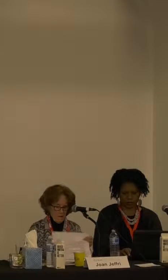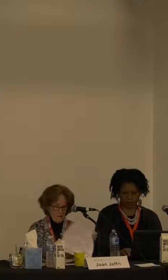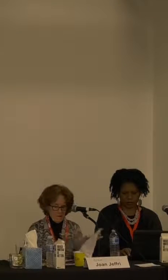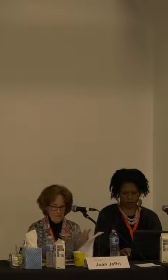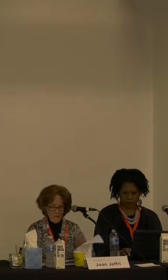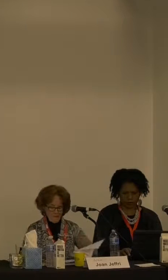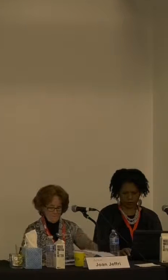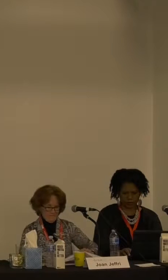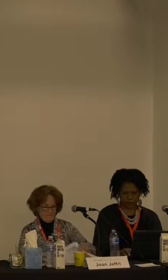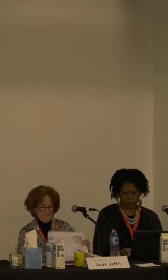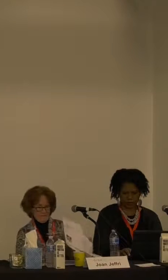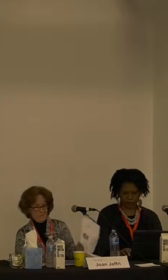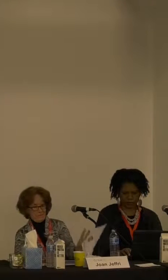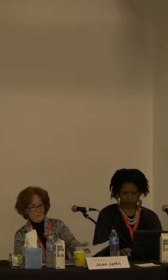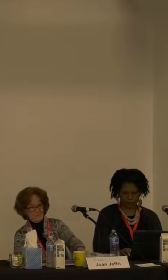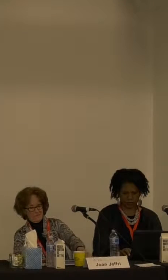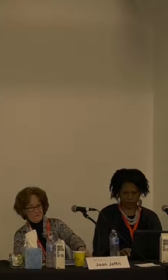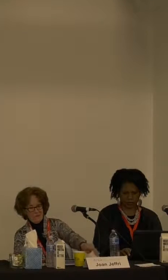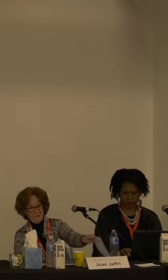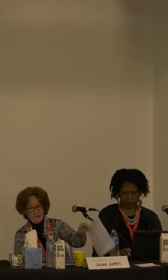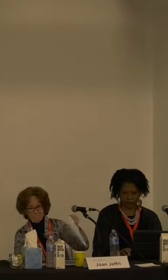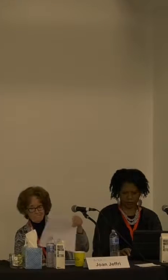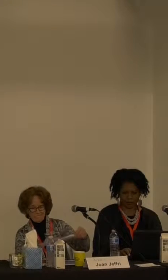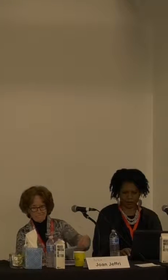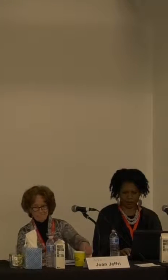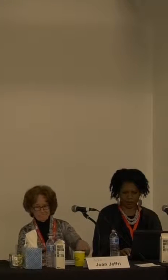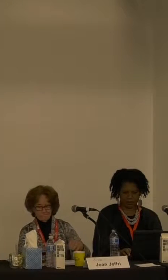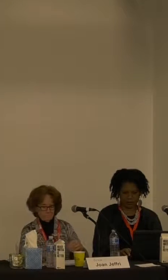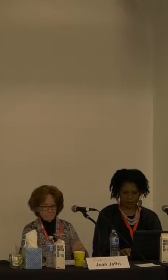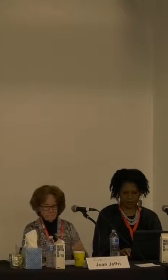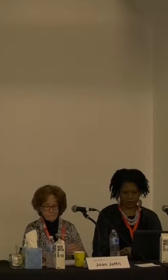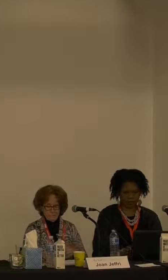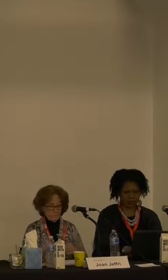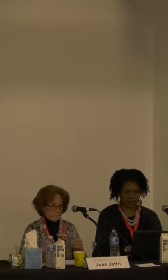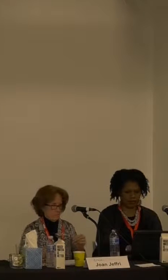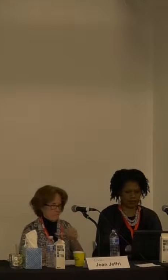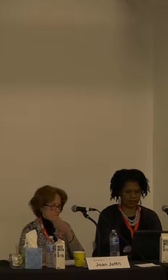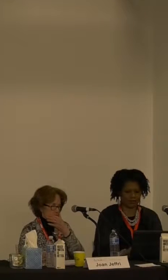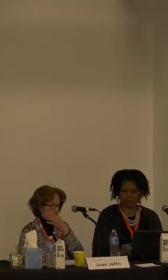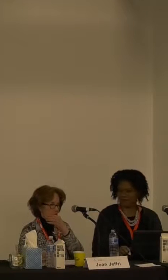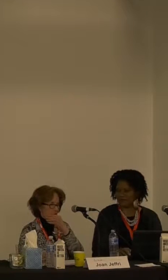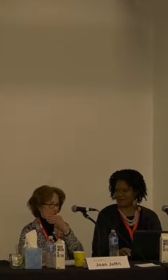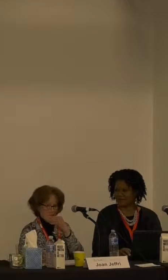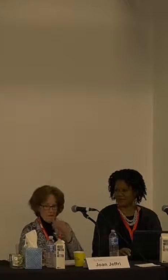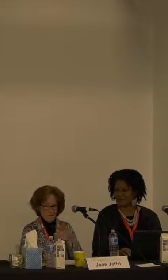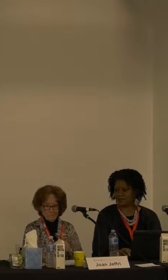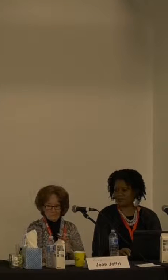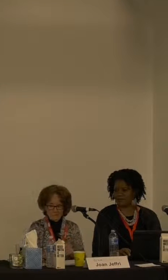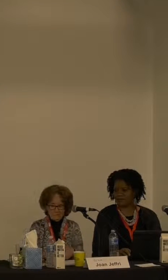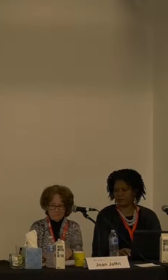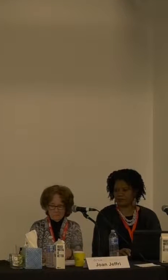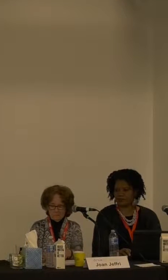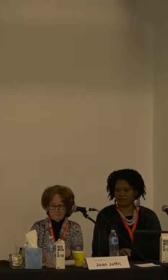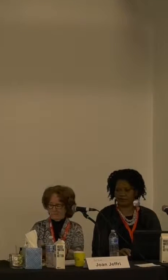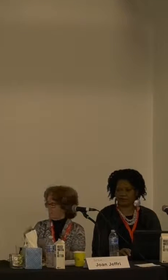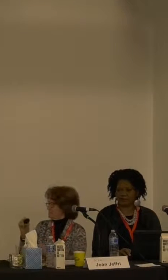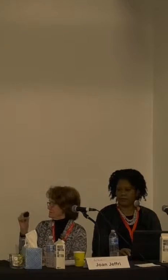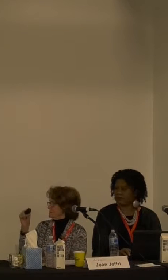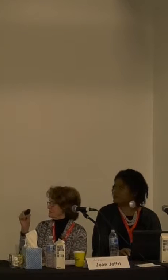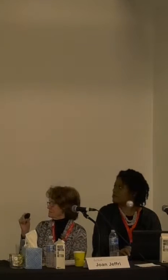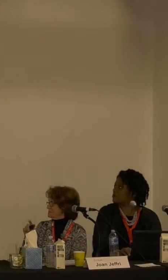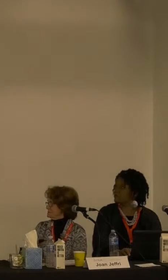eliminate discrimination for pension benefits, to raise salaries so people can obtain a decent pension? And can we apply it to